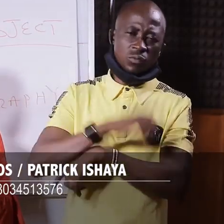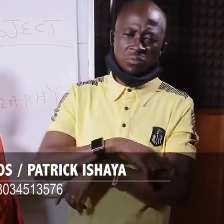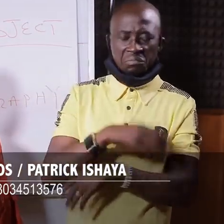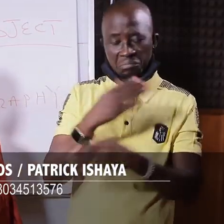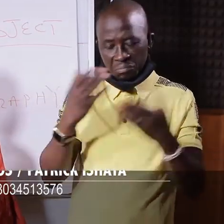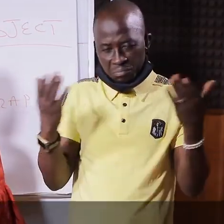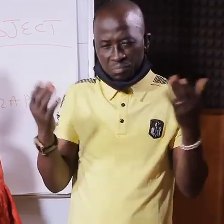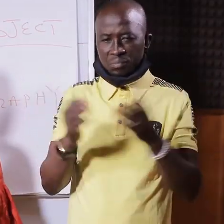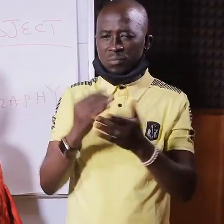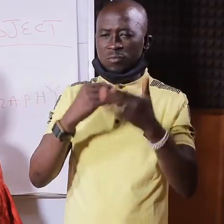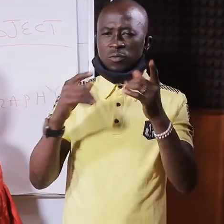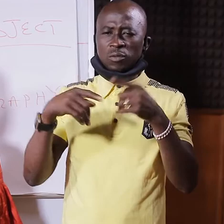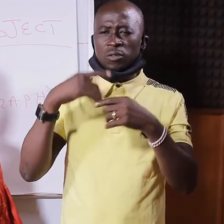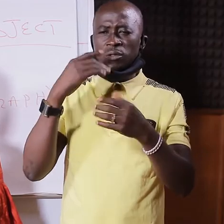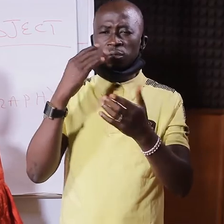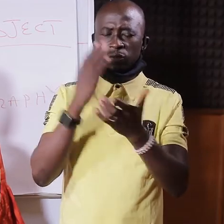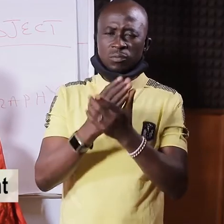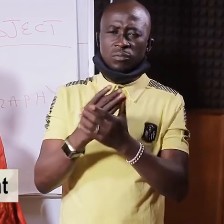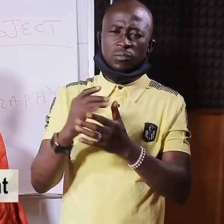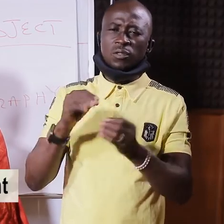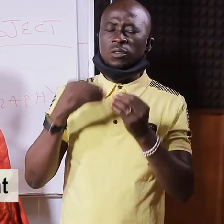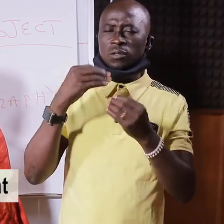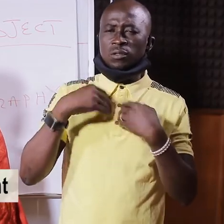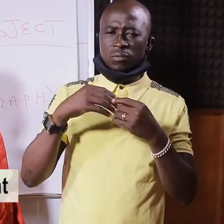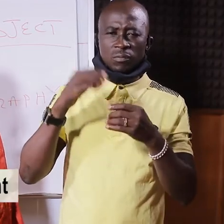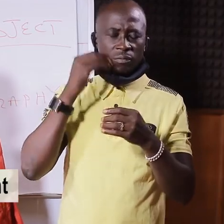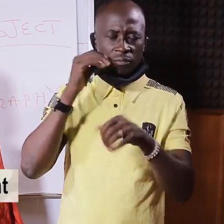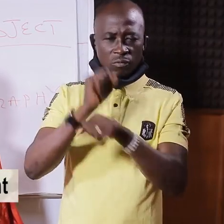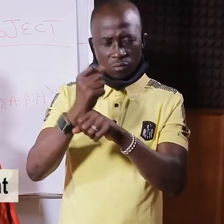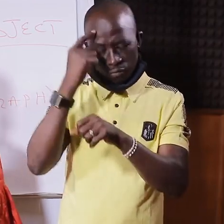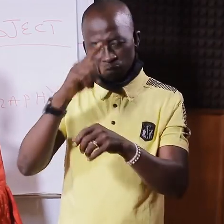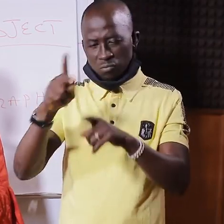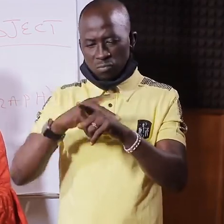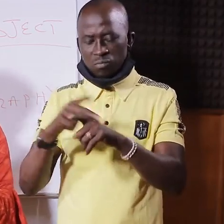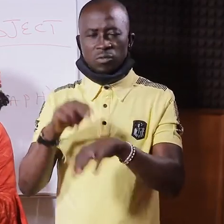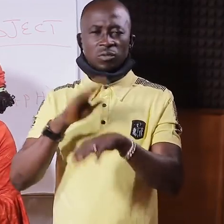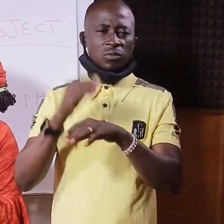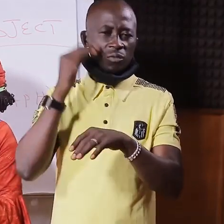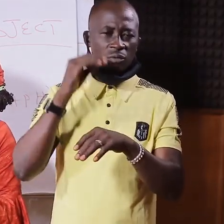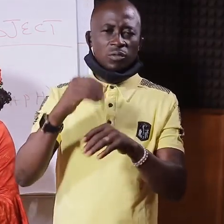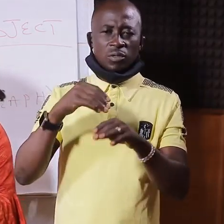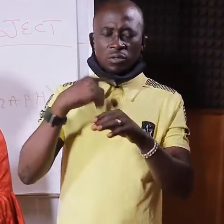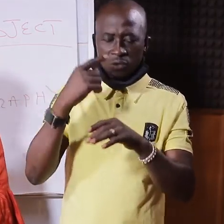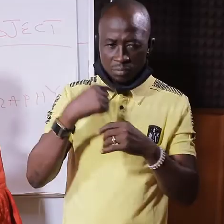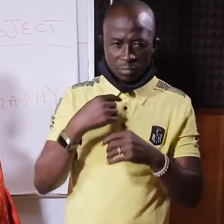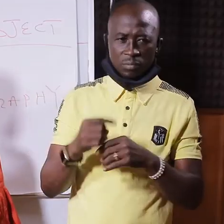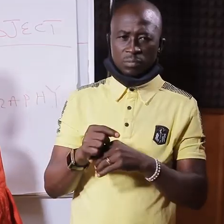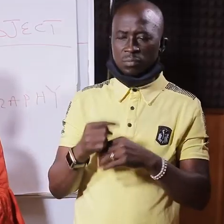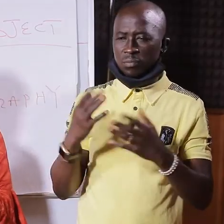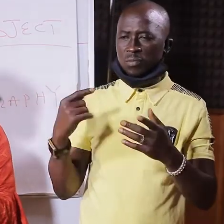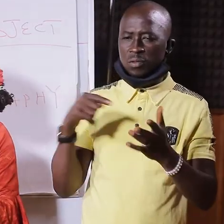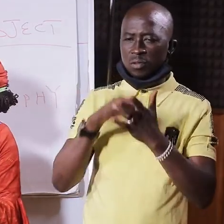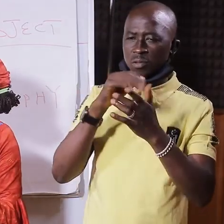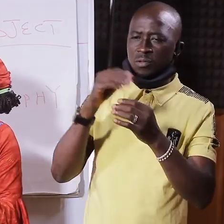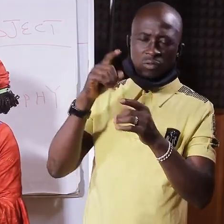However, before we go, I'd like to give you an assignment. I want you to practice and get back to me. These is a question